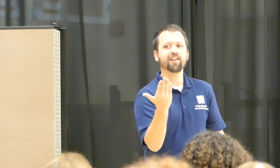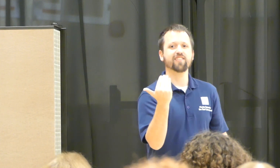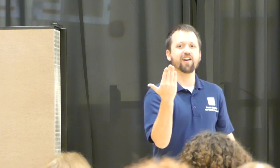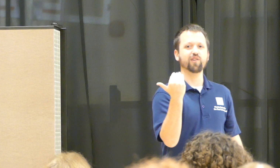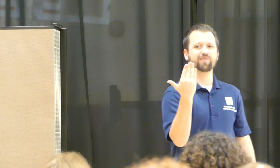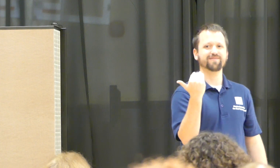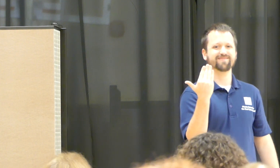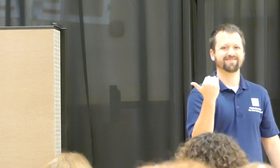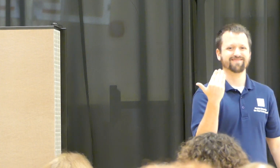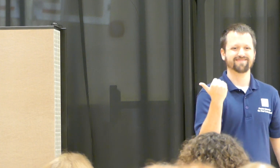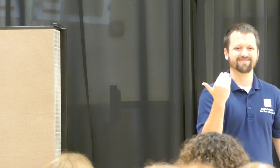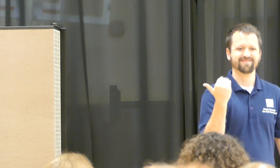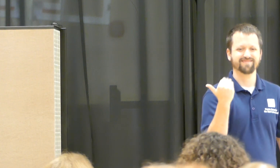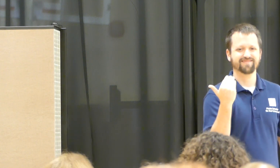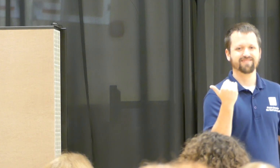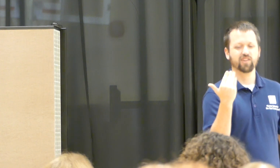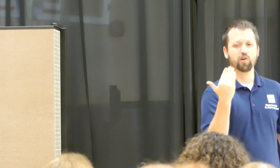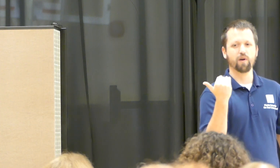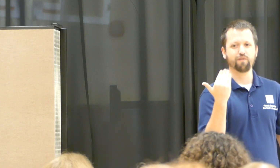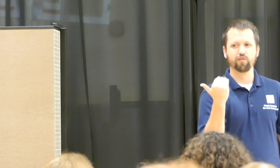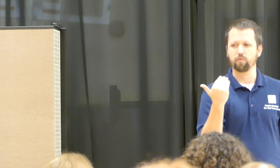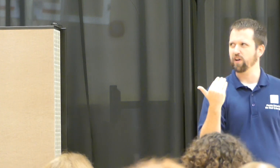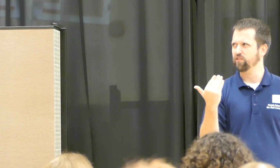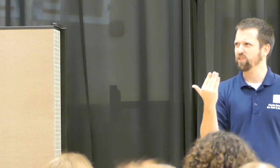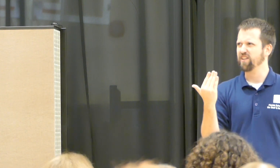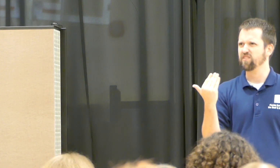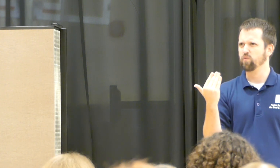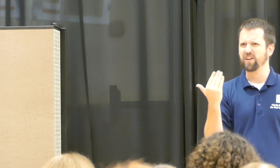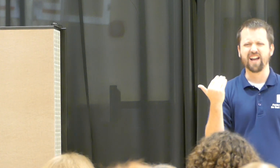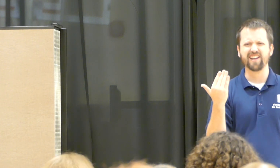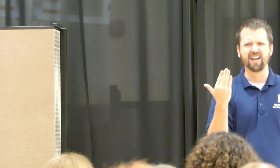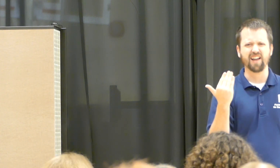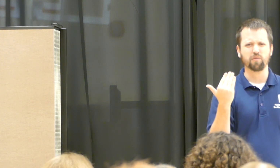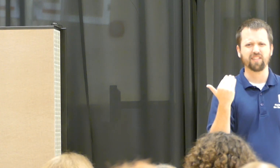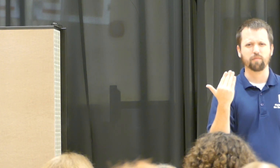So, little reference from what, 2099?